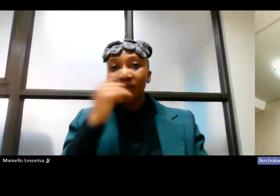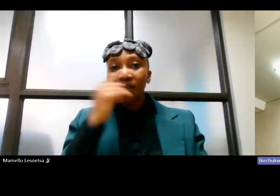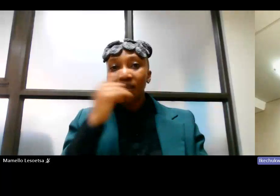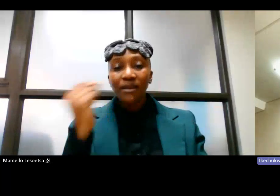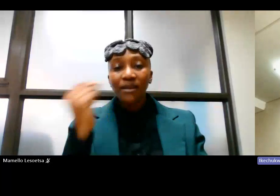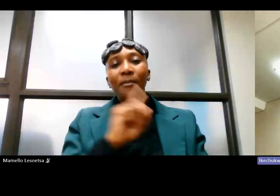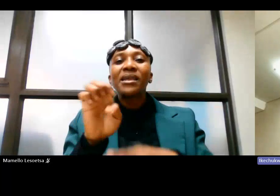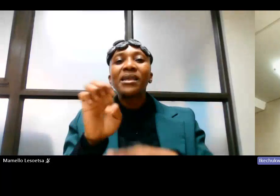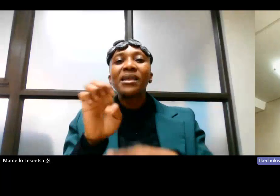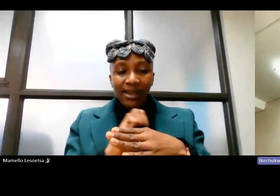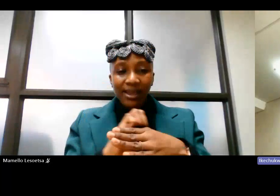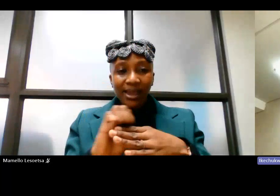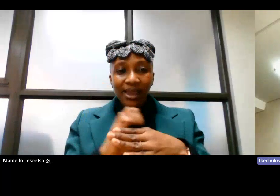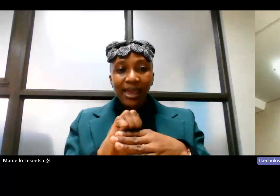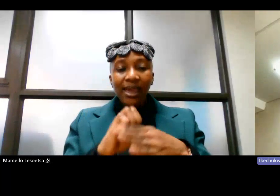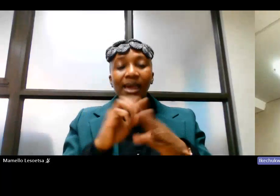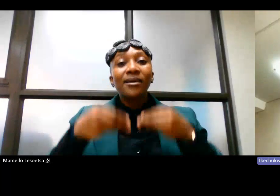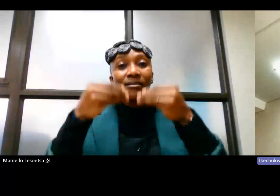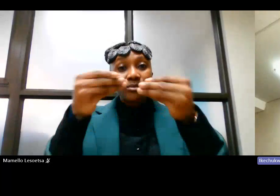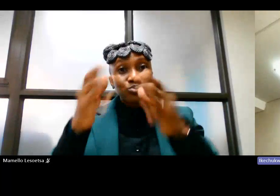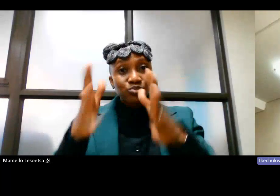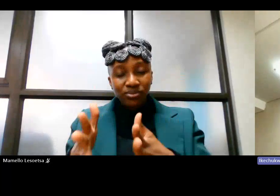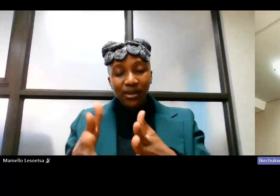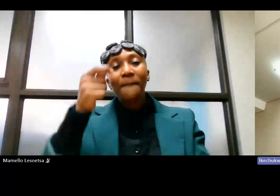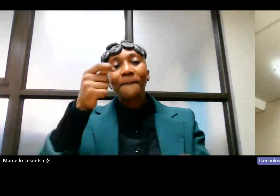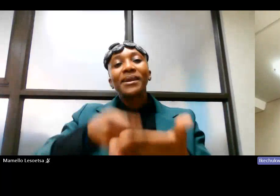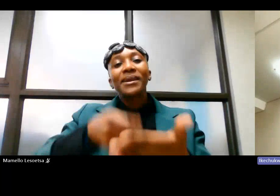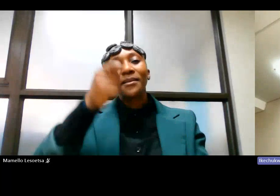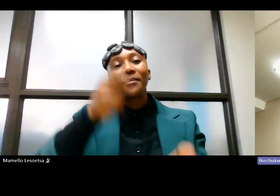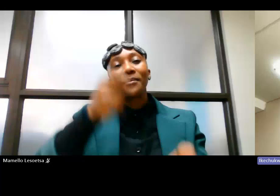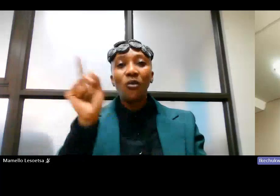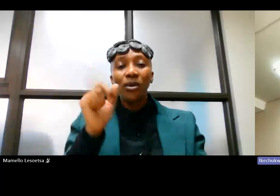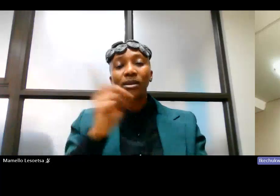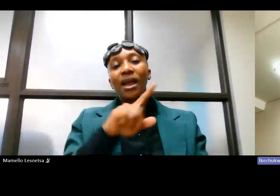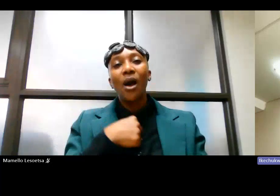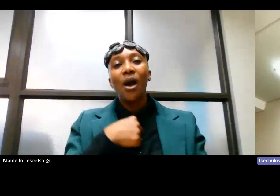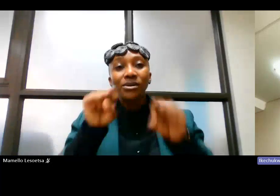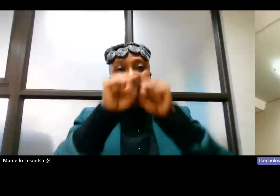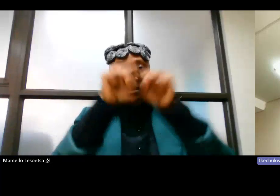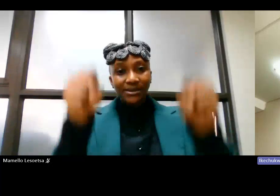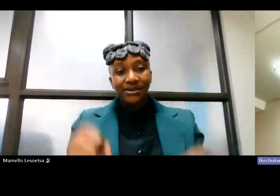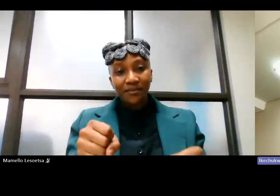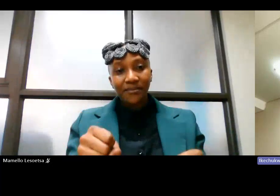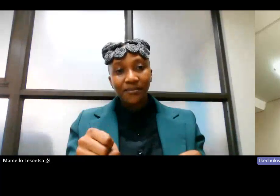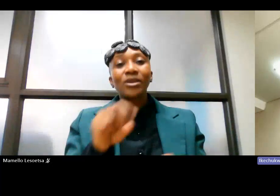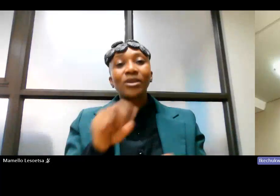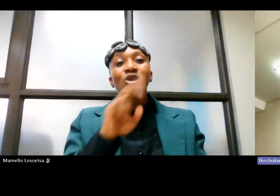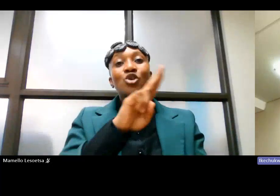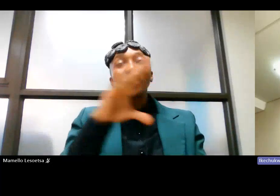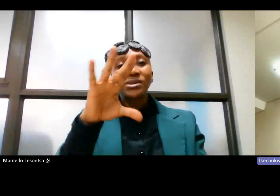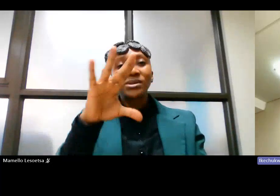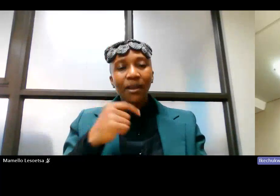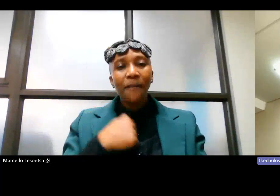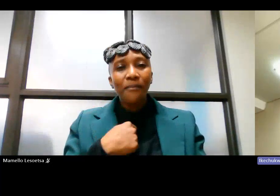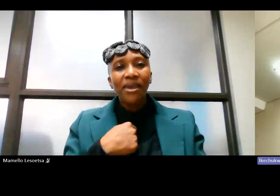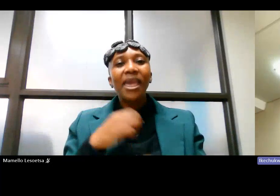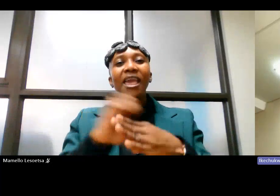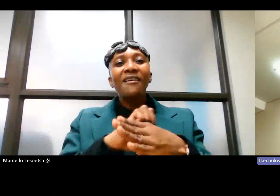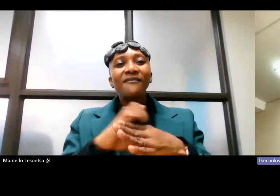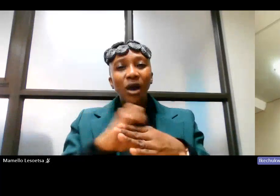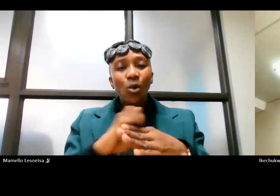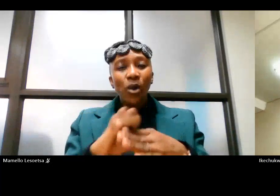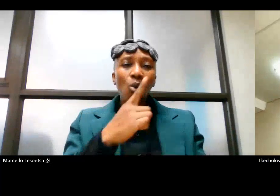bidding for our learning management system at UCT. And I did evaluate 1 or 2 of them. And then we came up to the